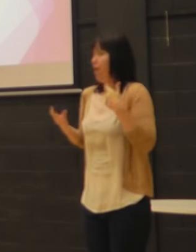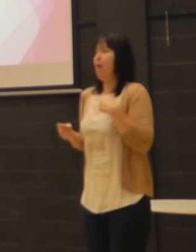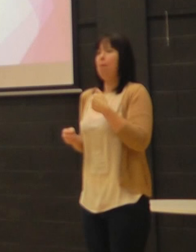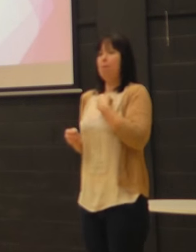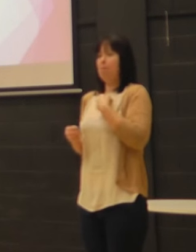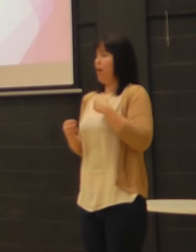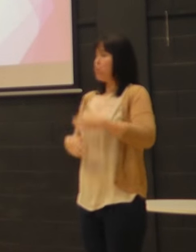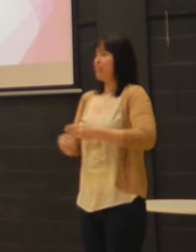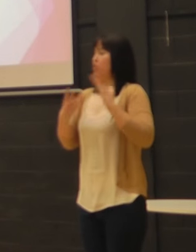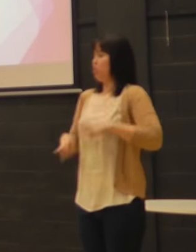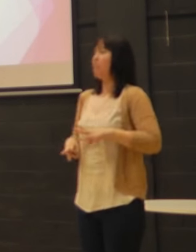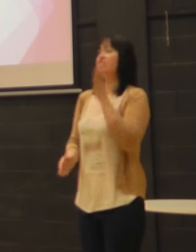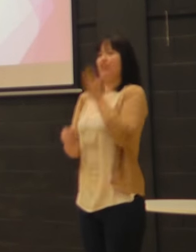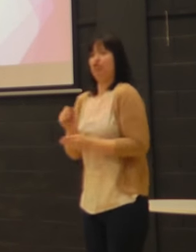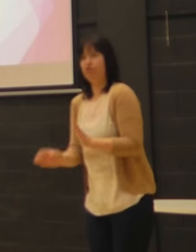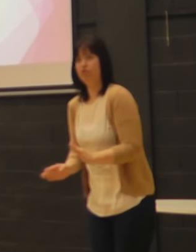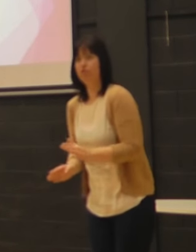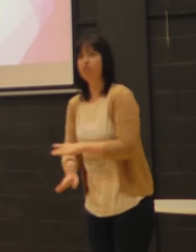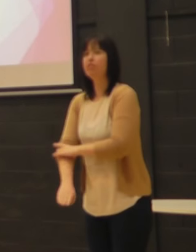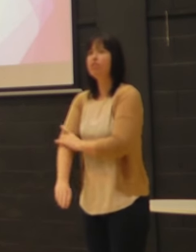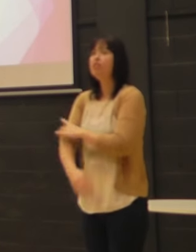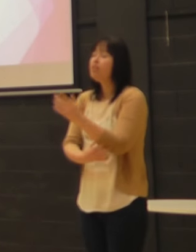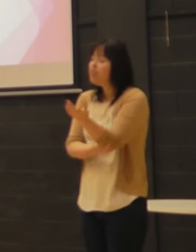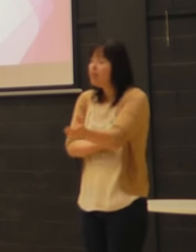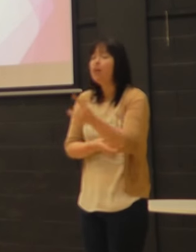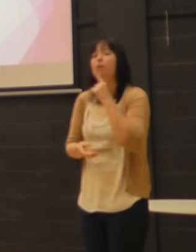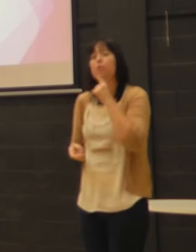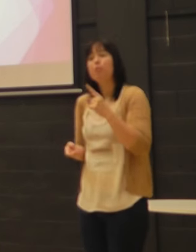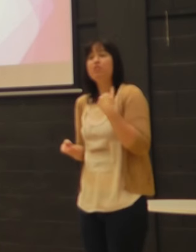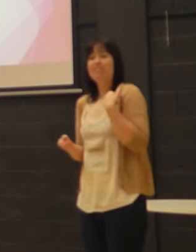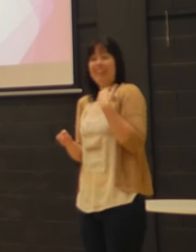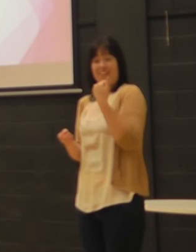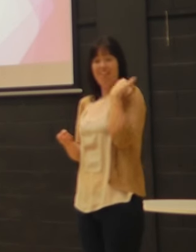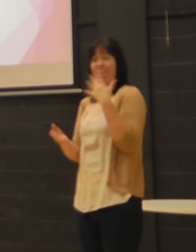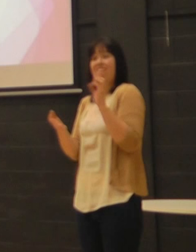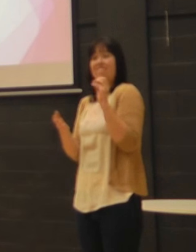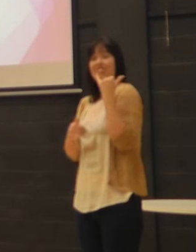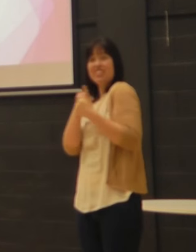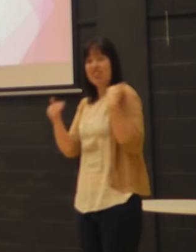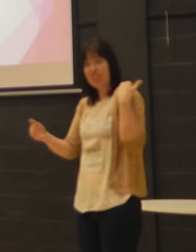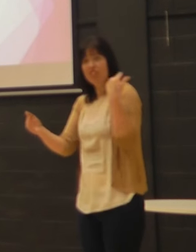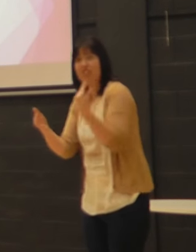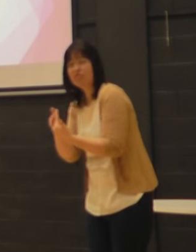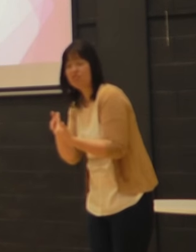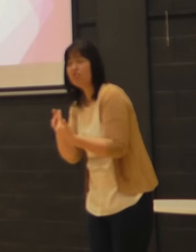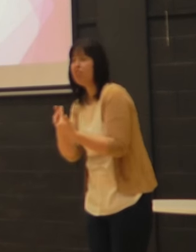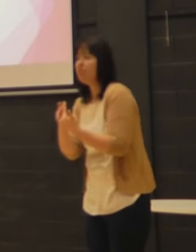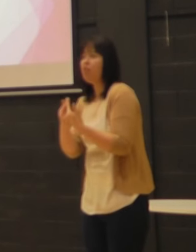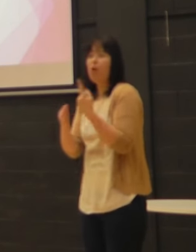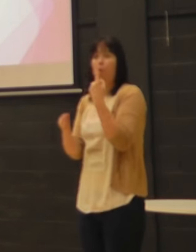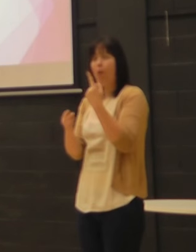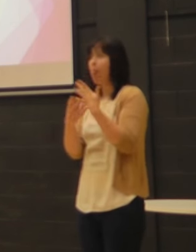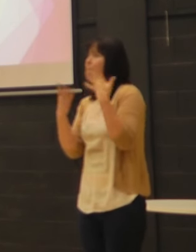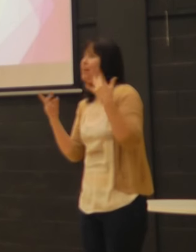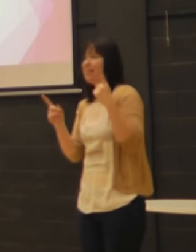has been avoided. I would argue that in the last 50 years, one of the greatest advances we've had is